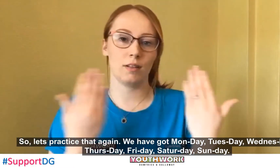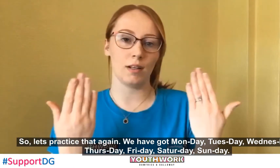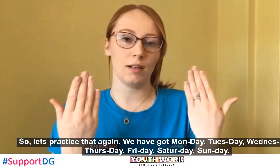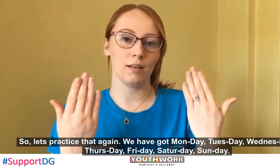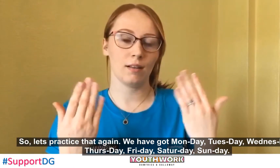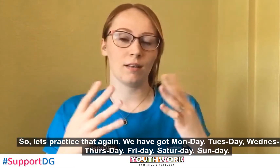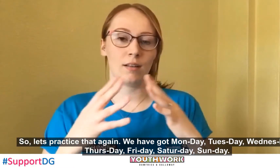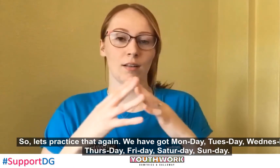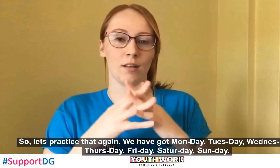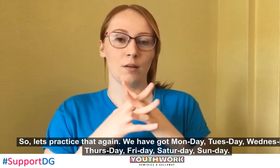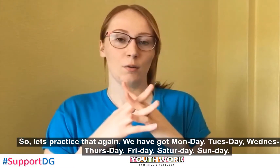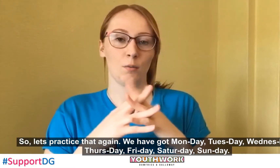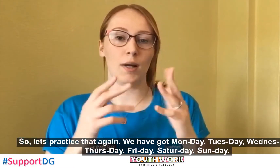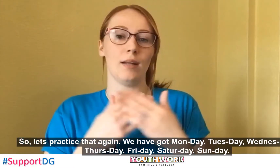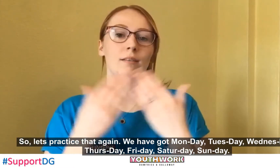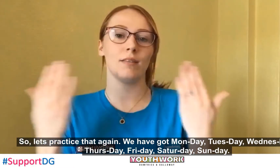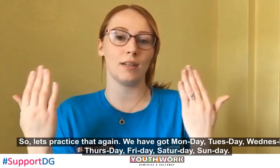Tuesday, Wednesday,